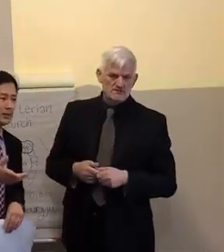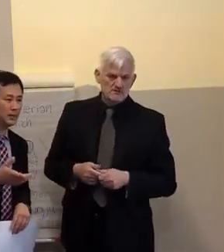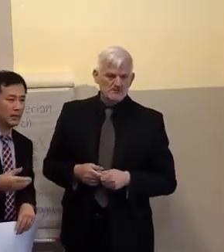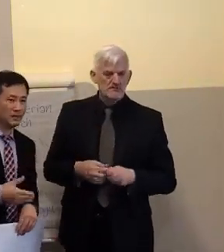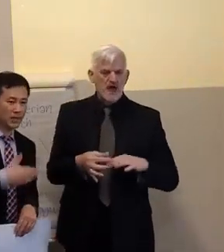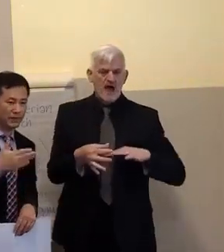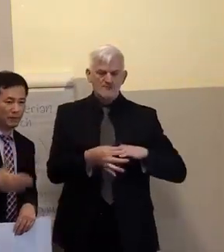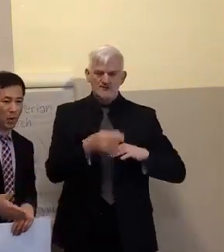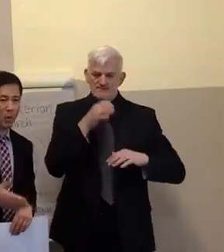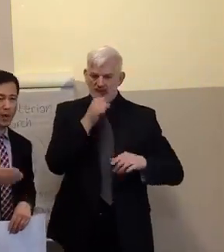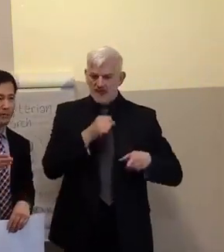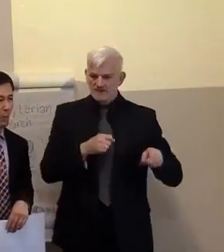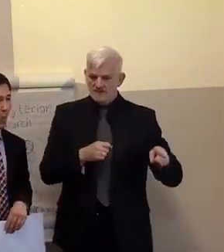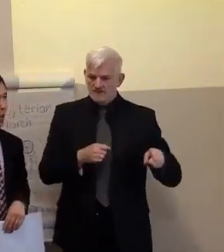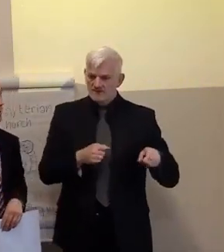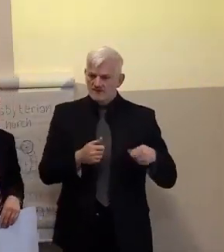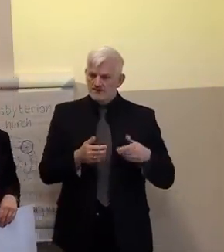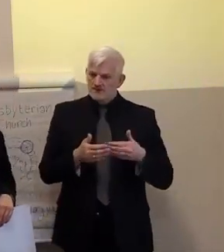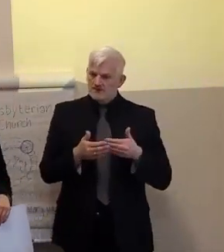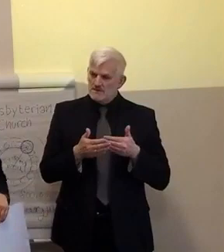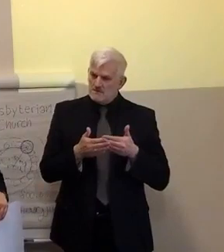Husband becoming more and more open.